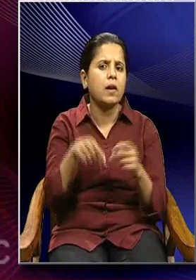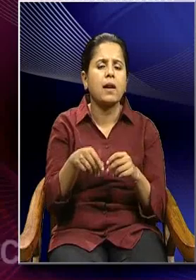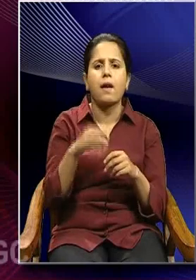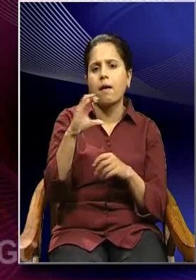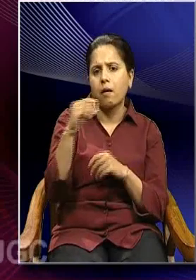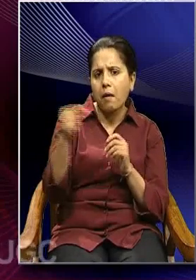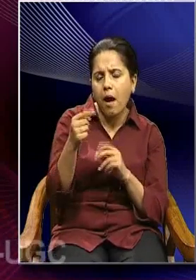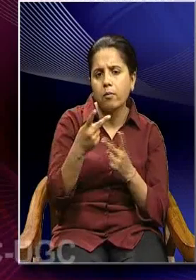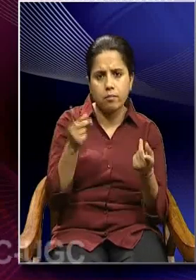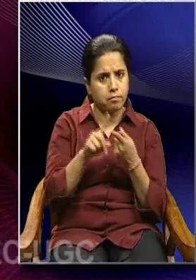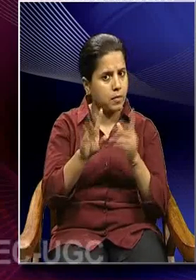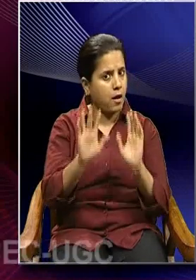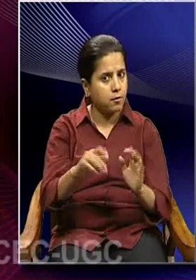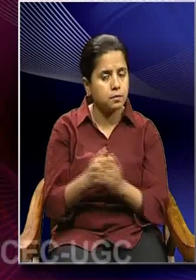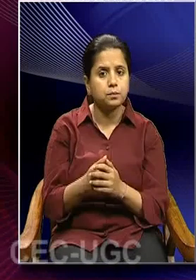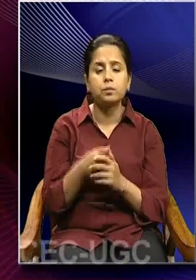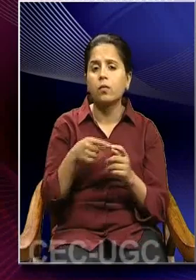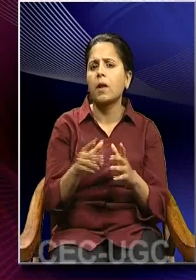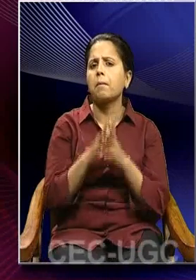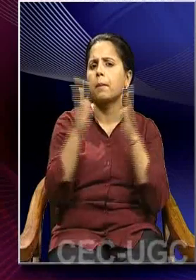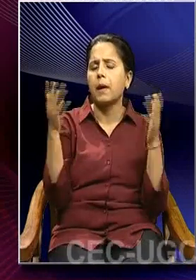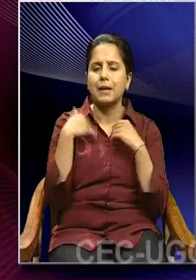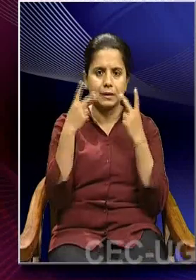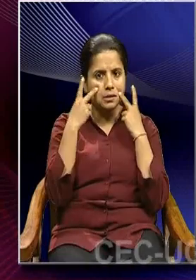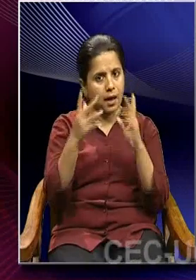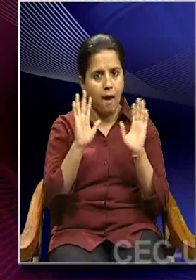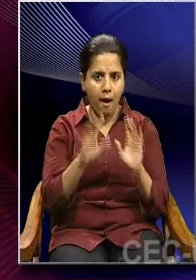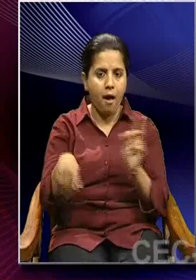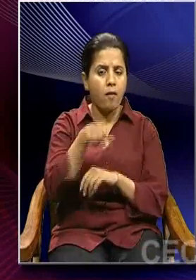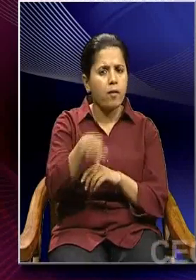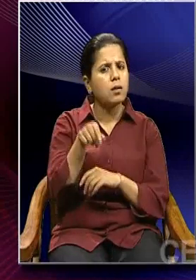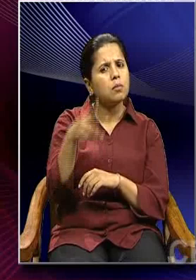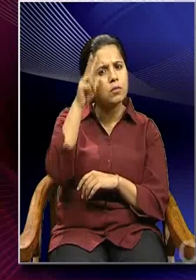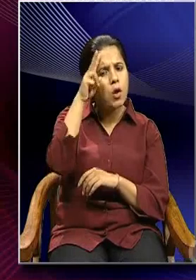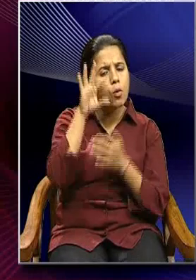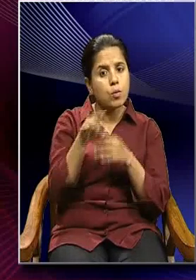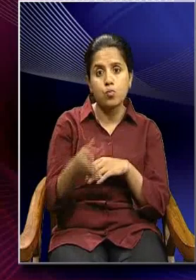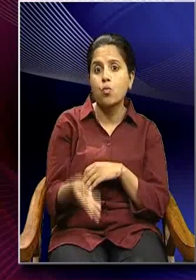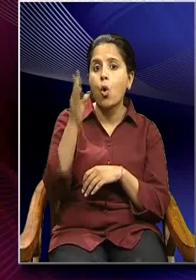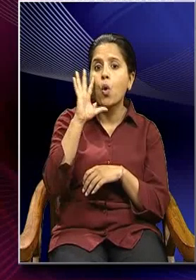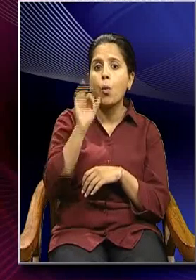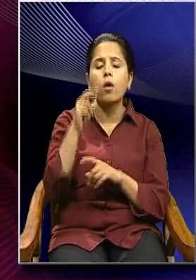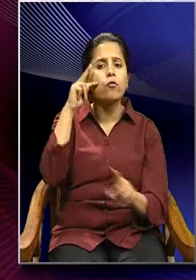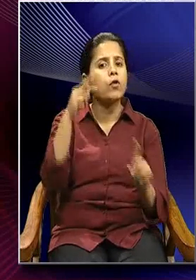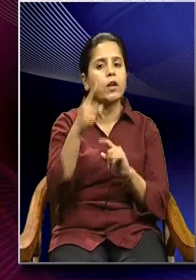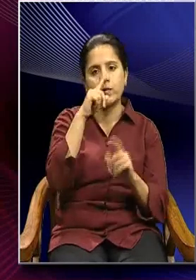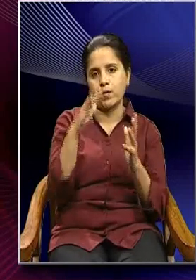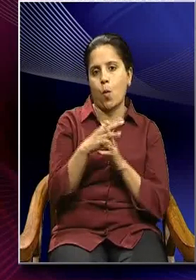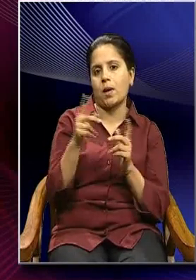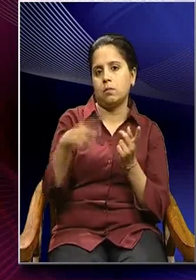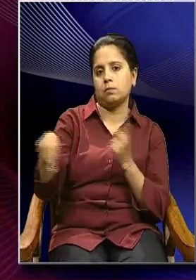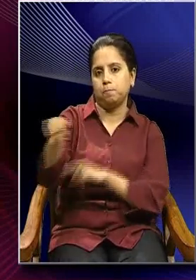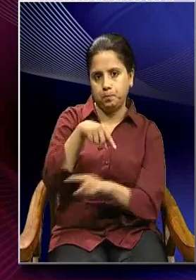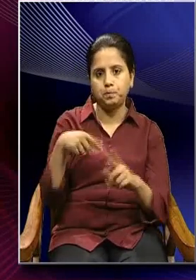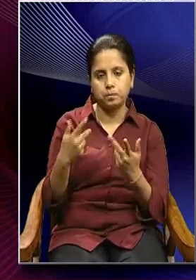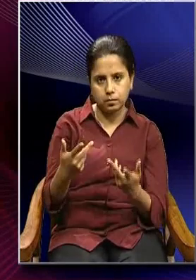as well. So and largely we see that these kinds of concerns are more important from the point of view of women.